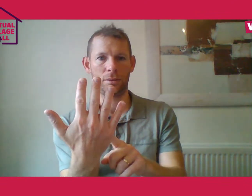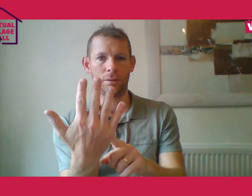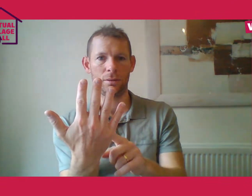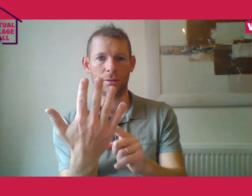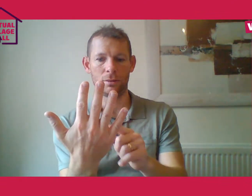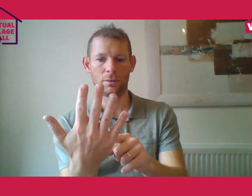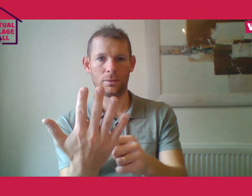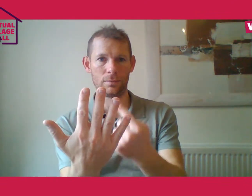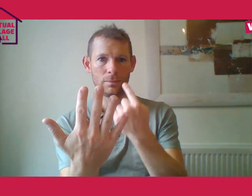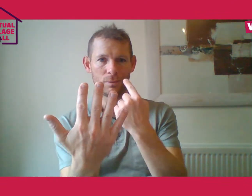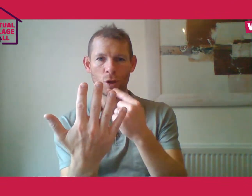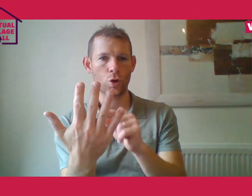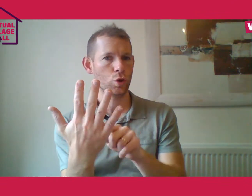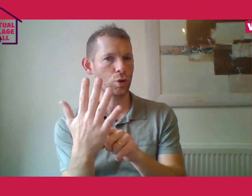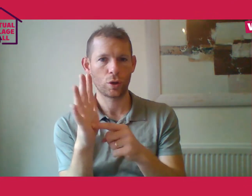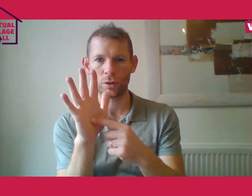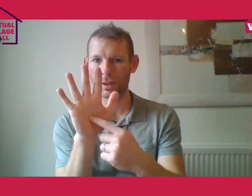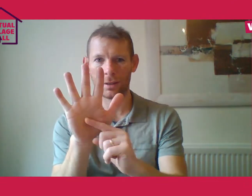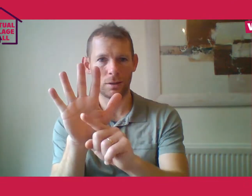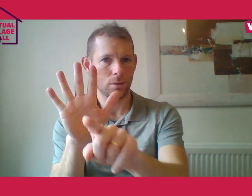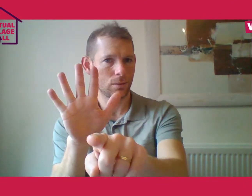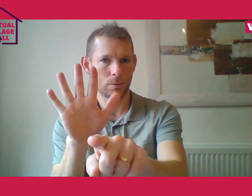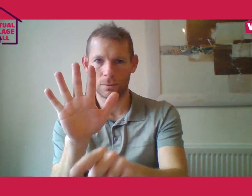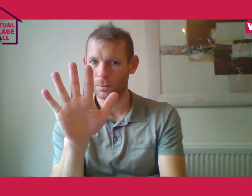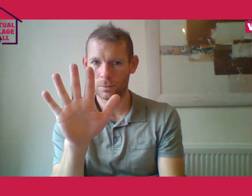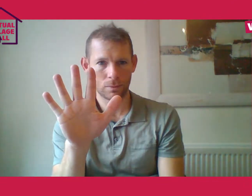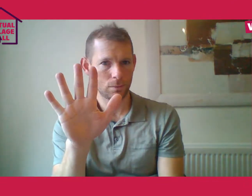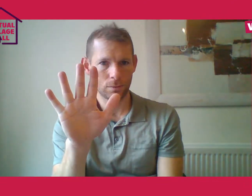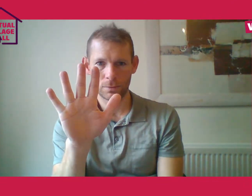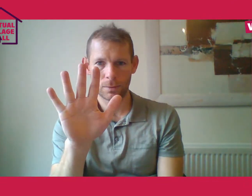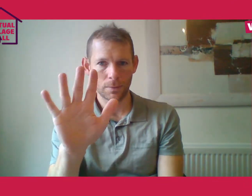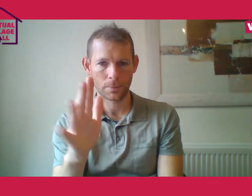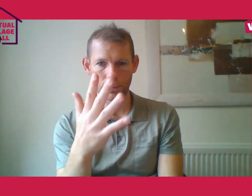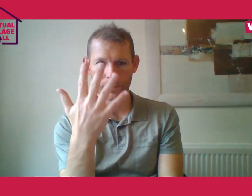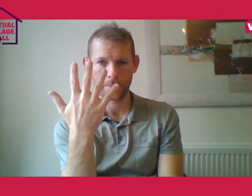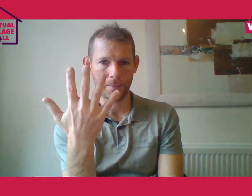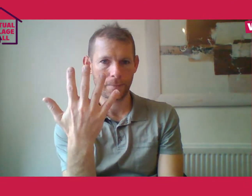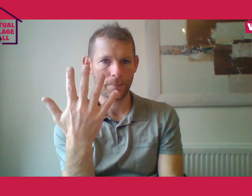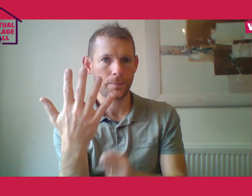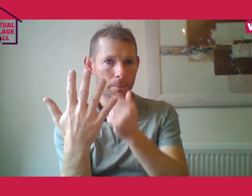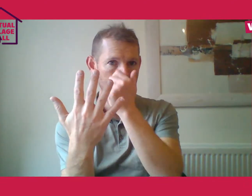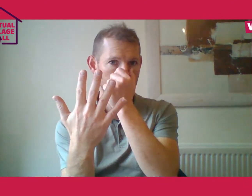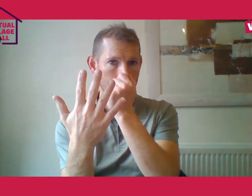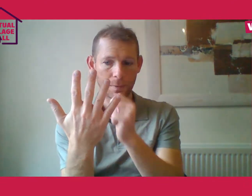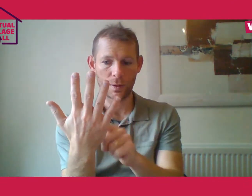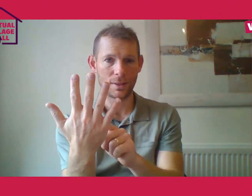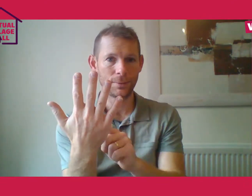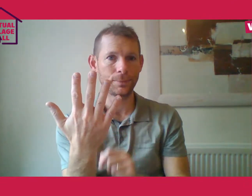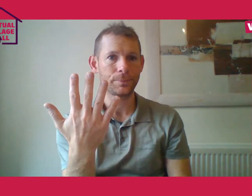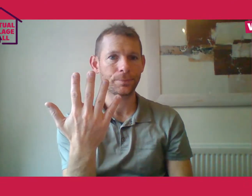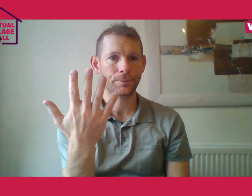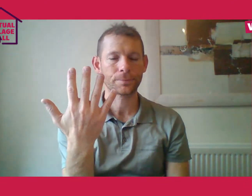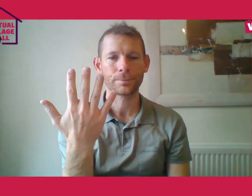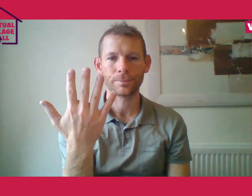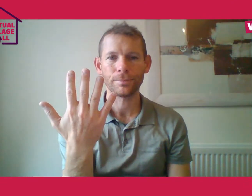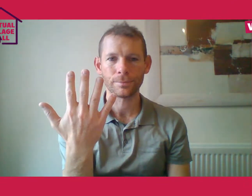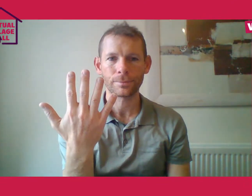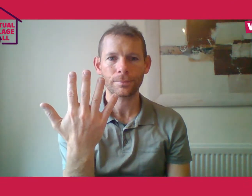First of all, let me make sure that your hand is facing the right direction. So it's the back of your hand facing outwards and